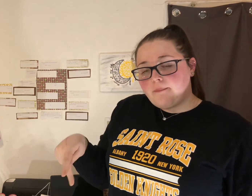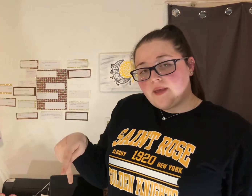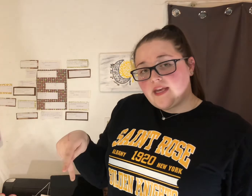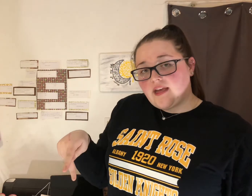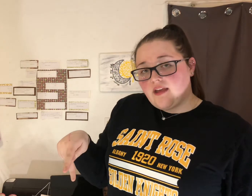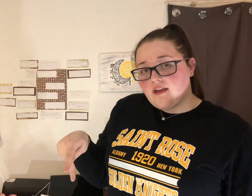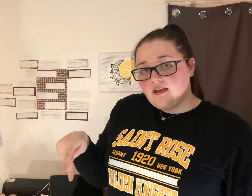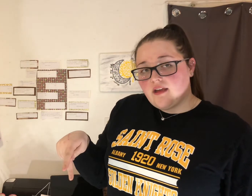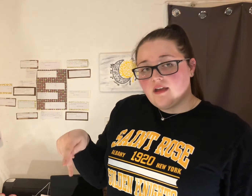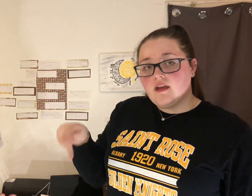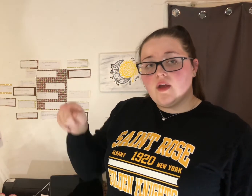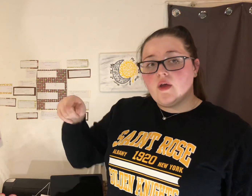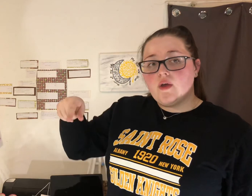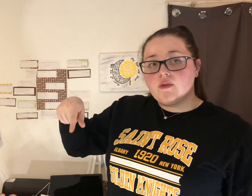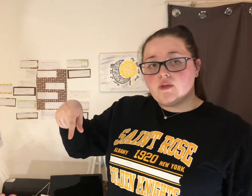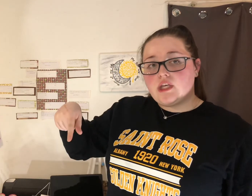P, Q,